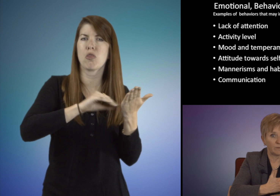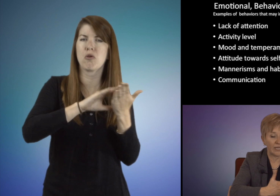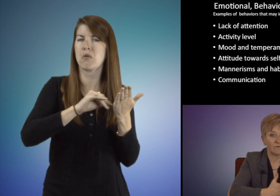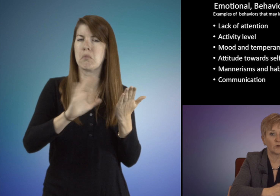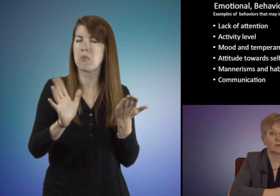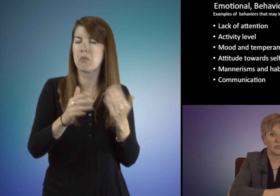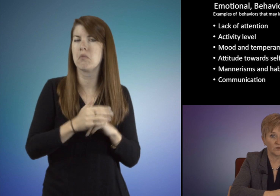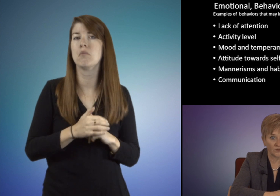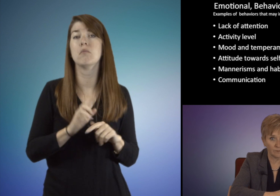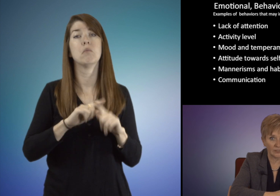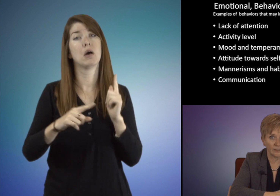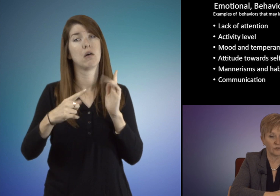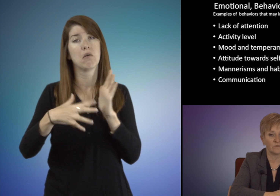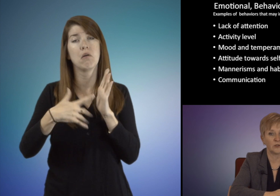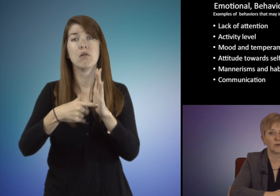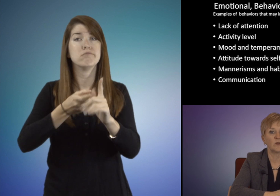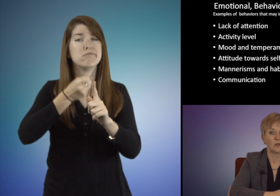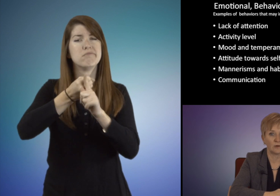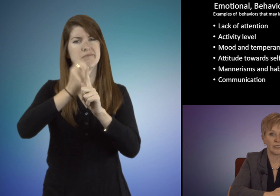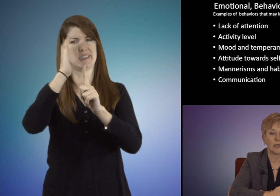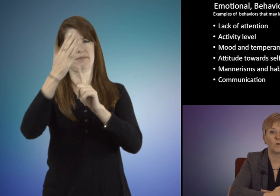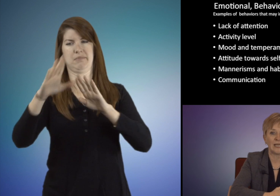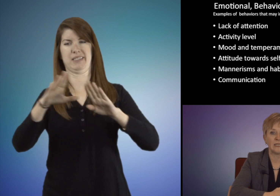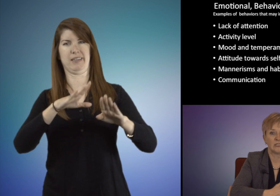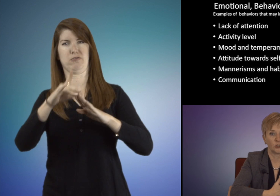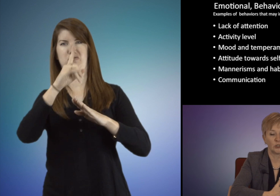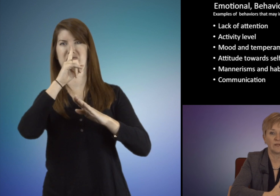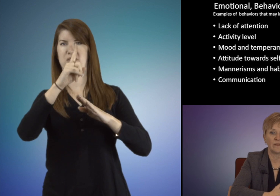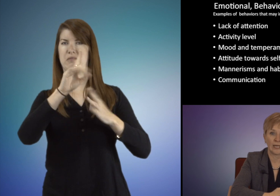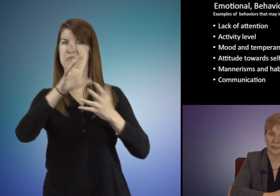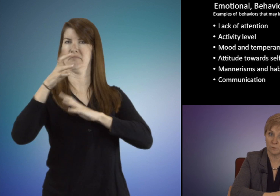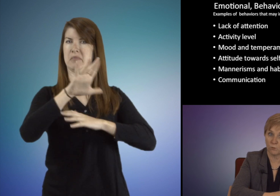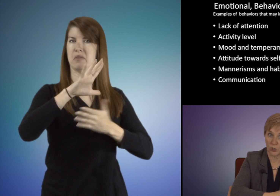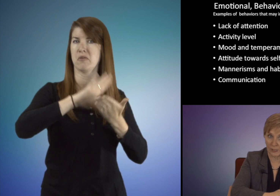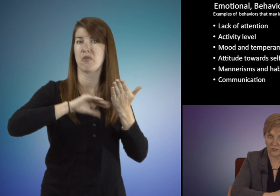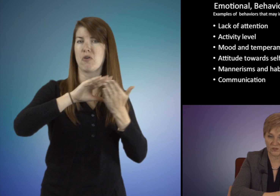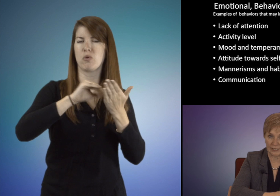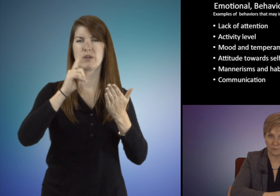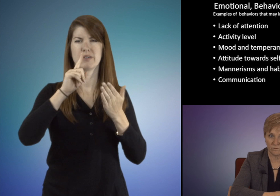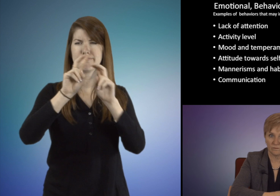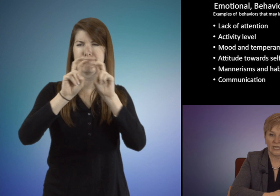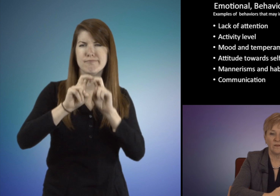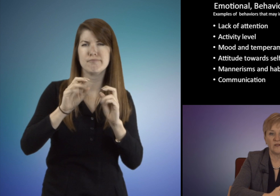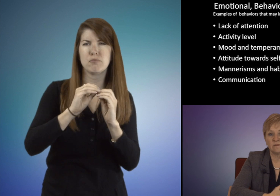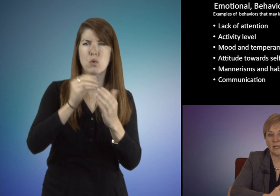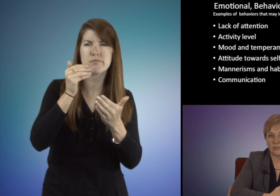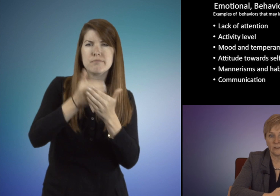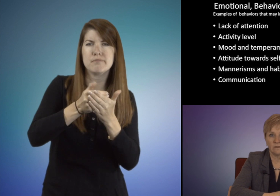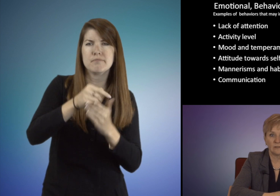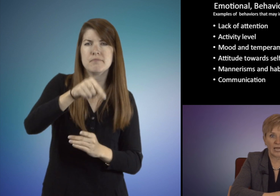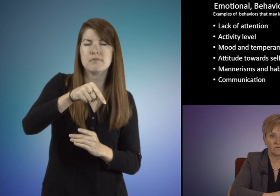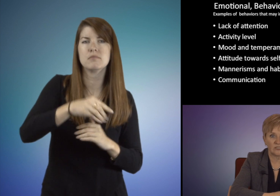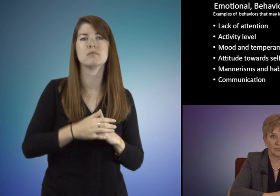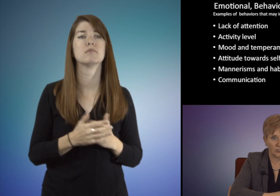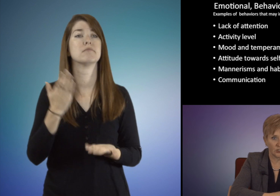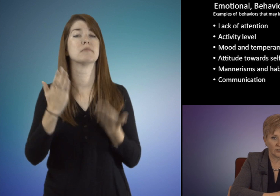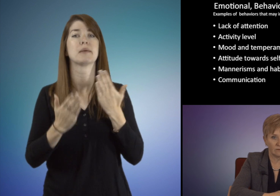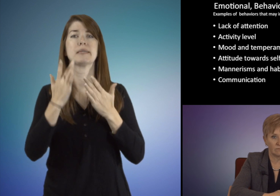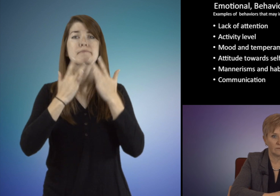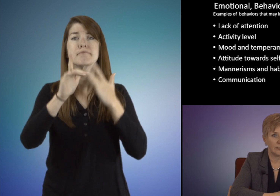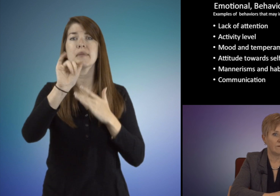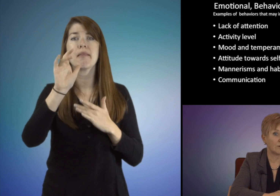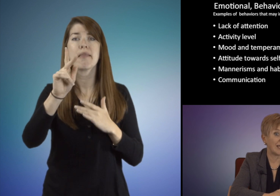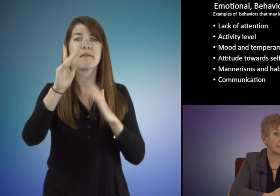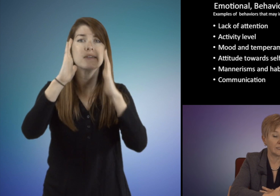that behavior appears to be interfering with learning, we need to look at that more closely. These may include lack of